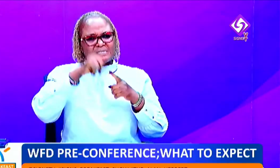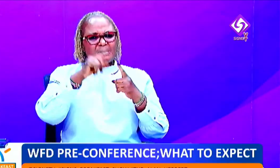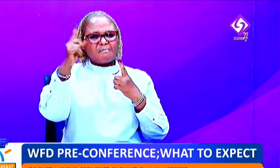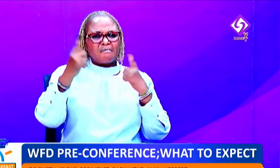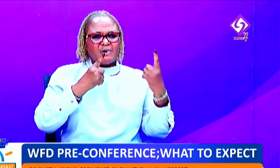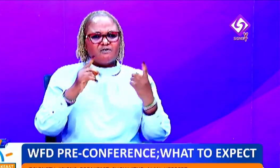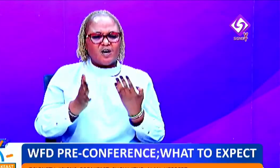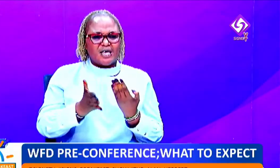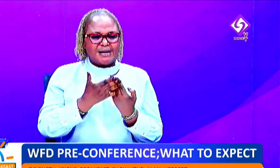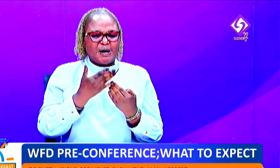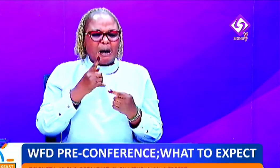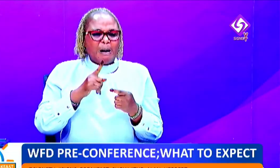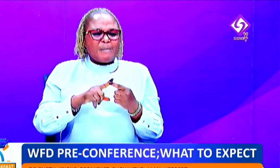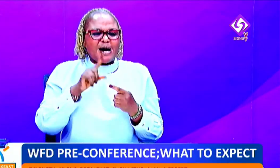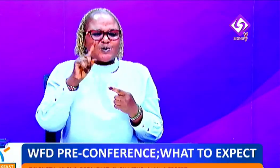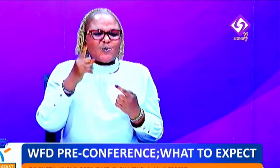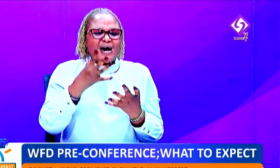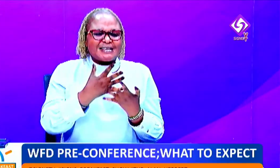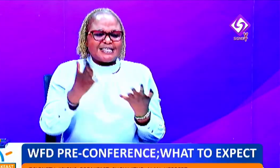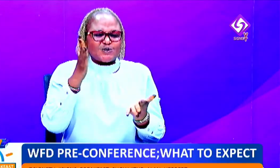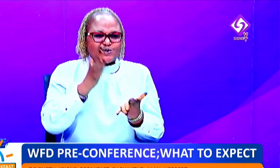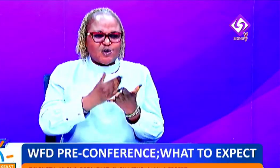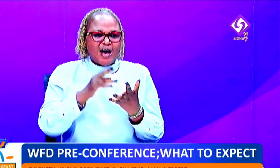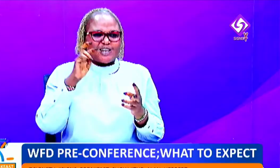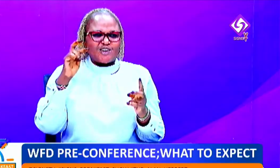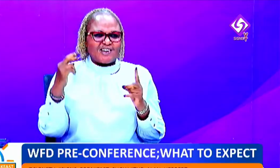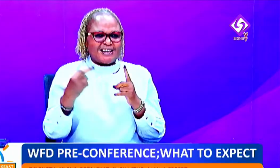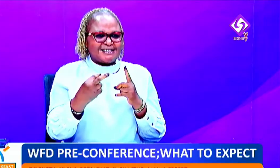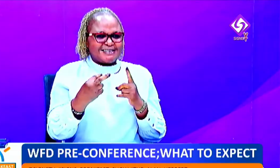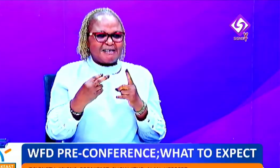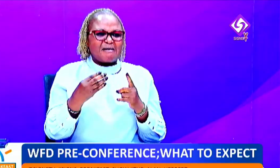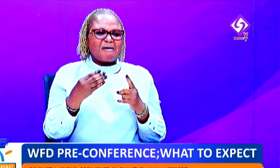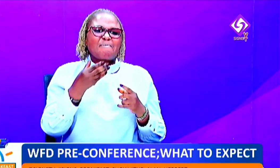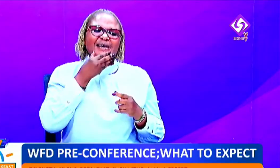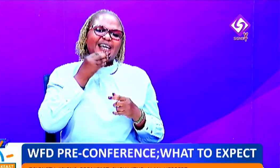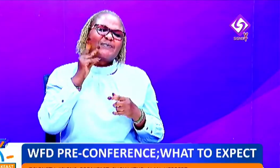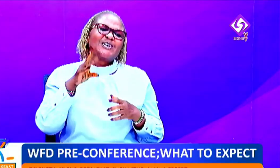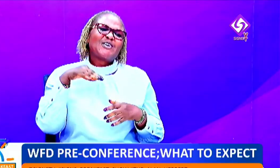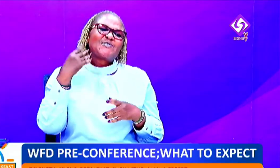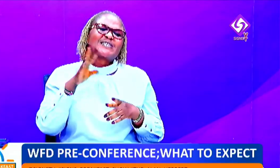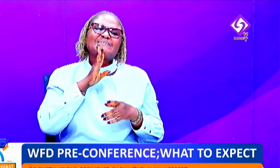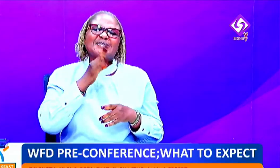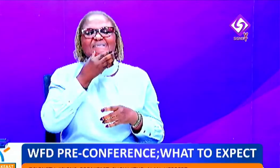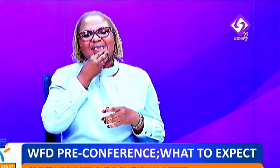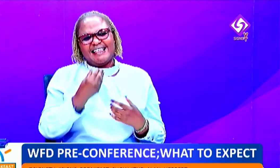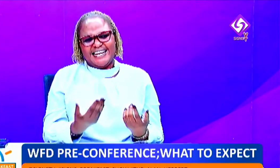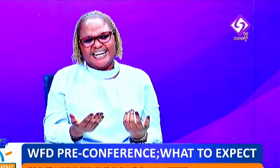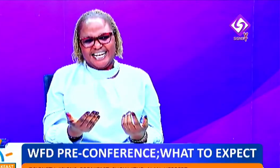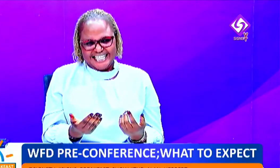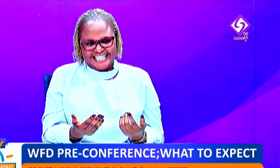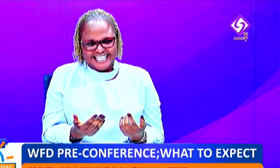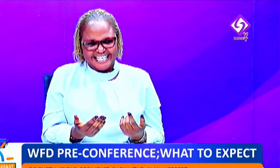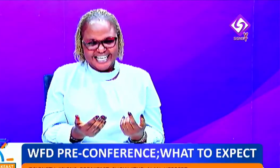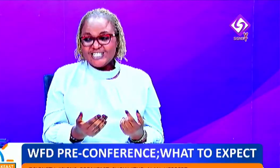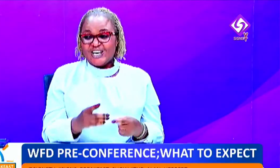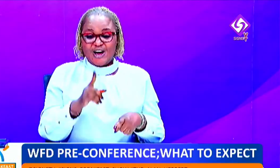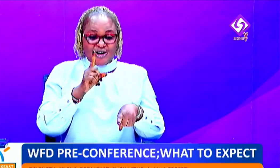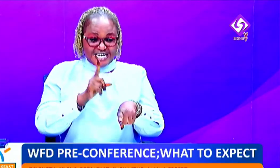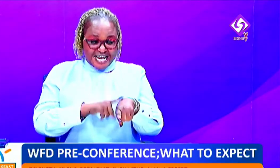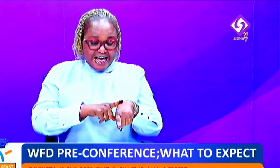sexual violence, they would come to me to report these issues. But I realized that, you know, men will always be men, as we like to